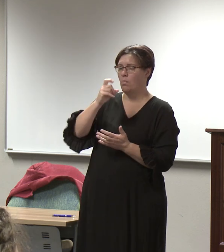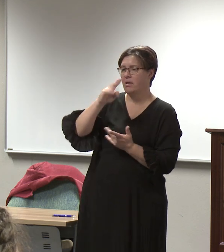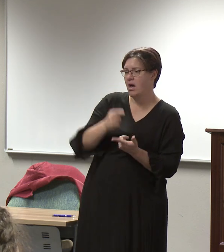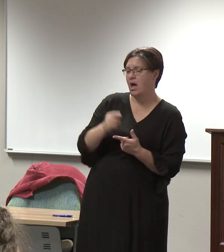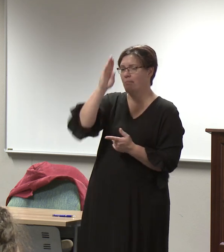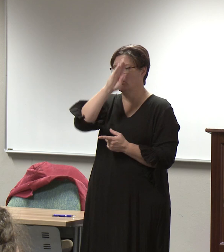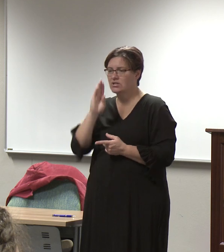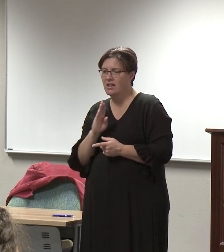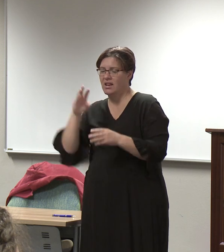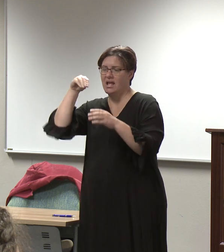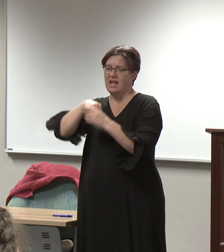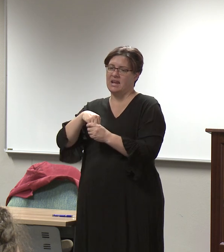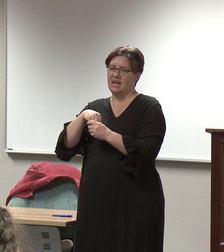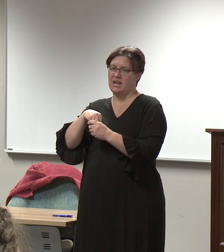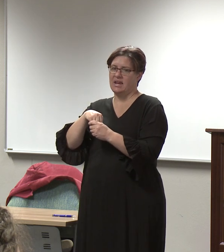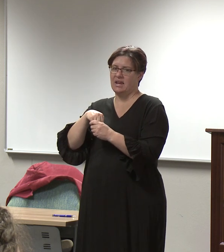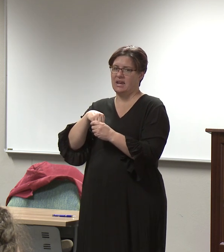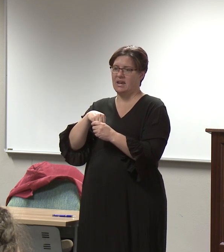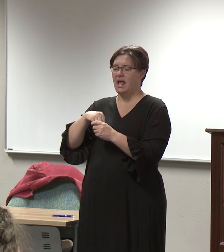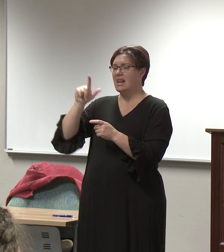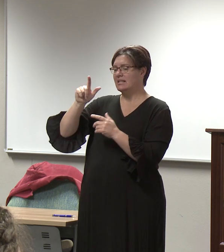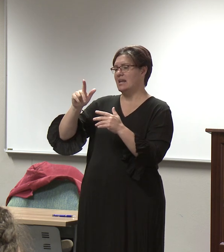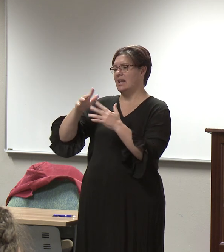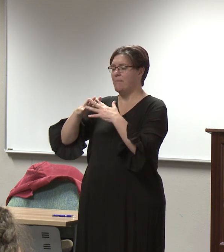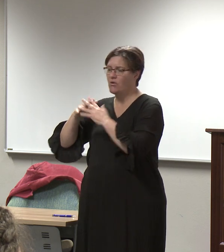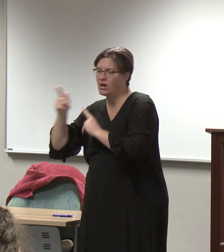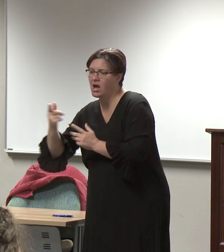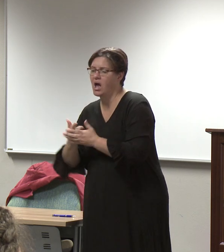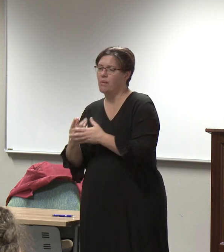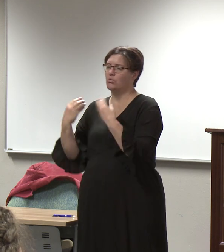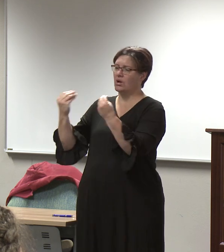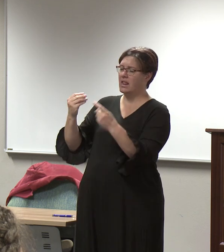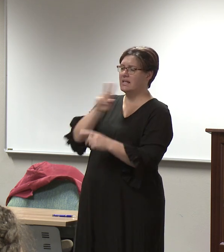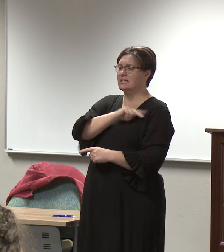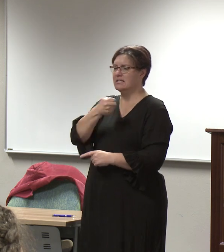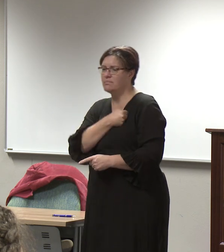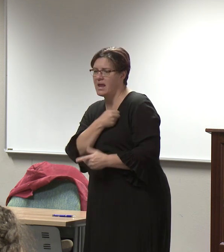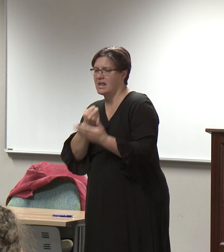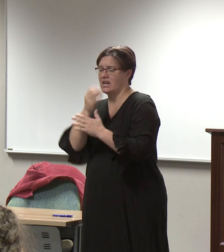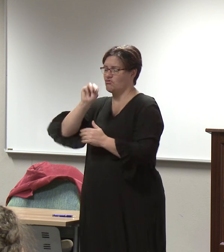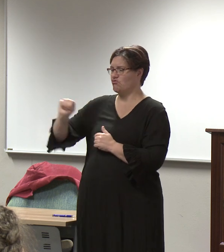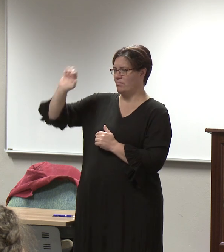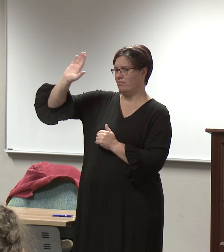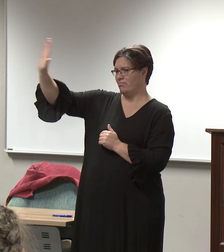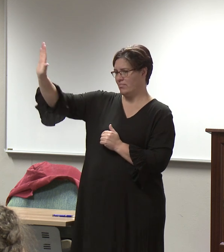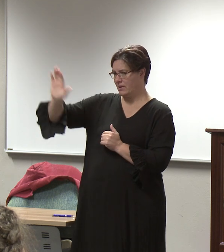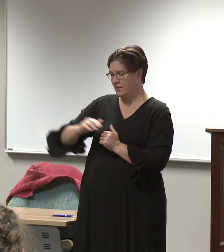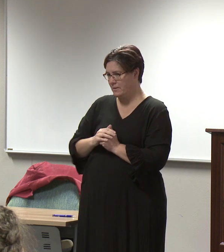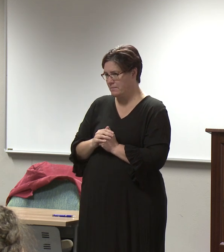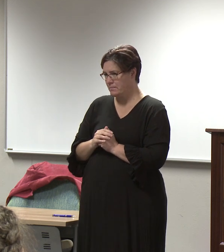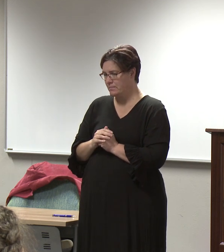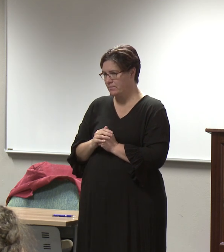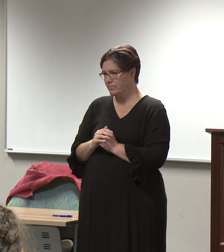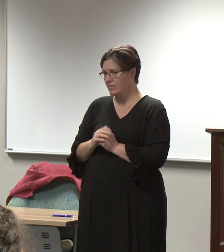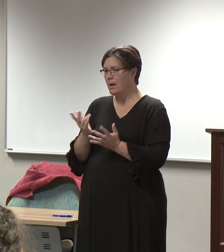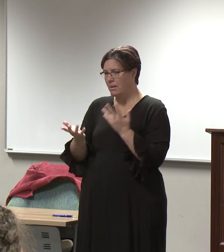Brazil in Latin America, like Portugal or Spain in Europe. So it may